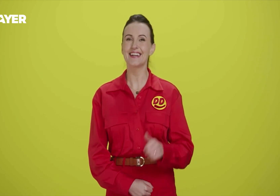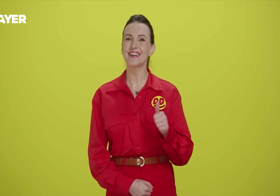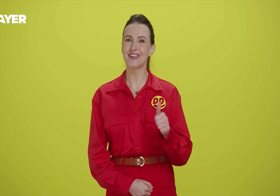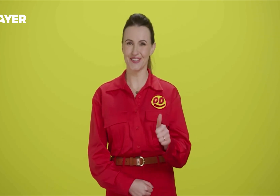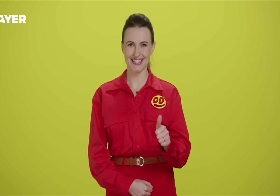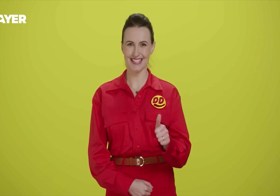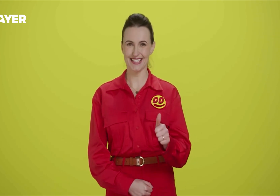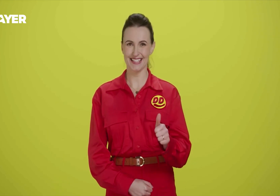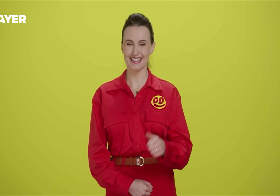Good.